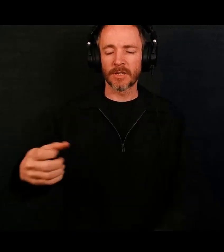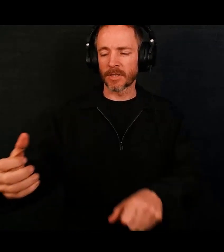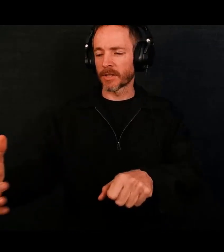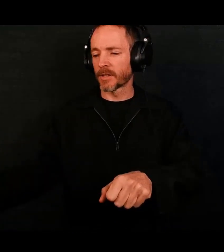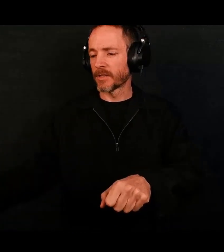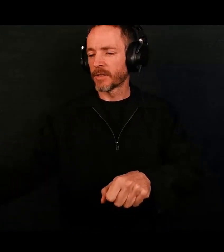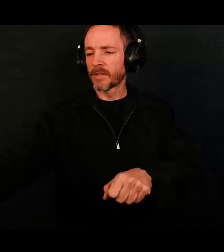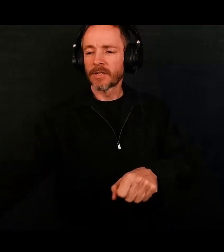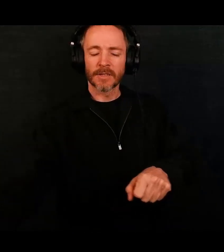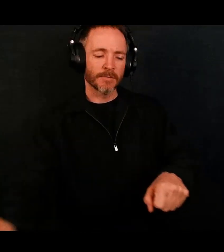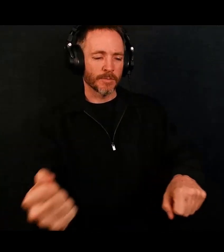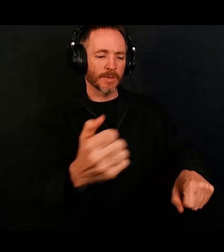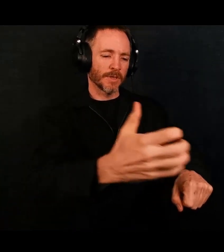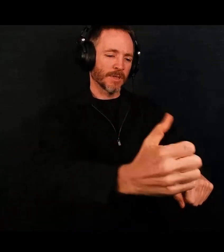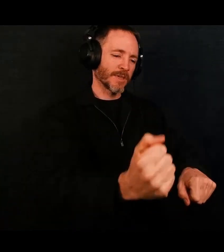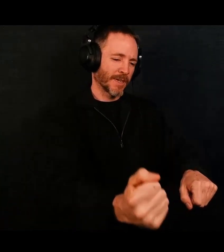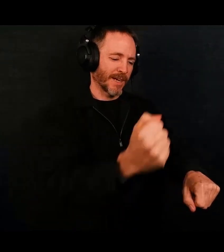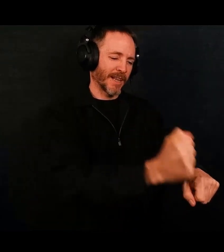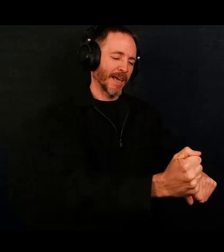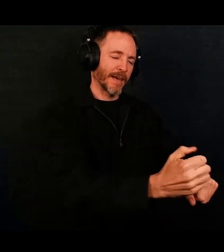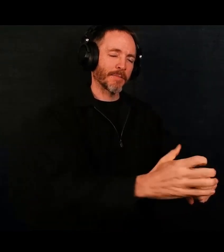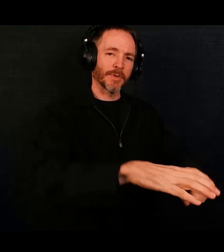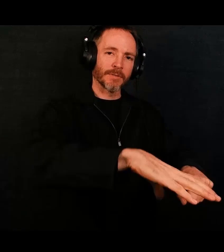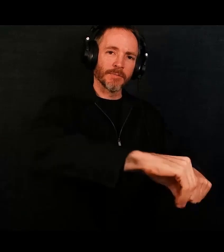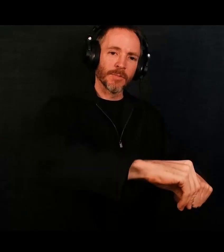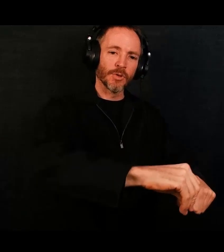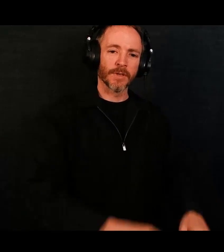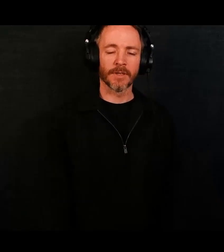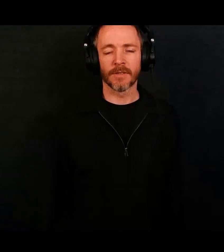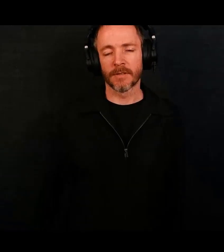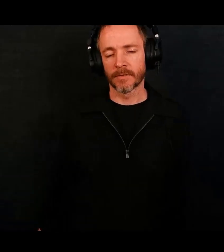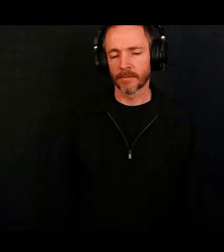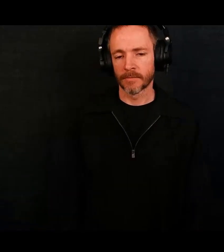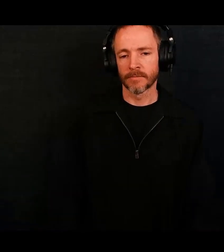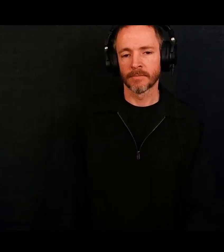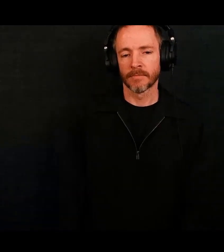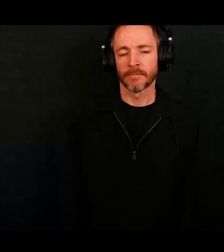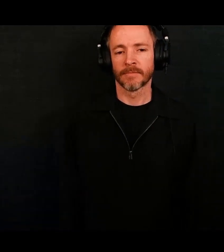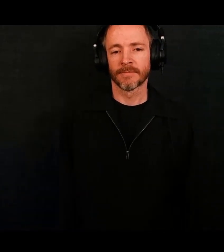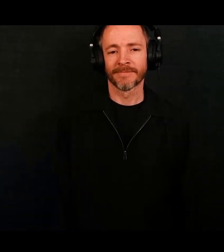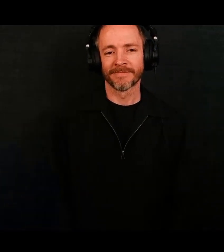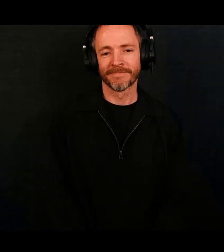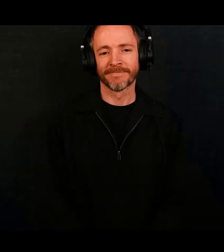No need to get a clamp and move it.